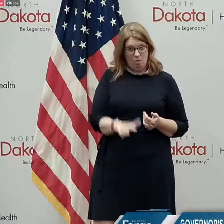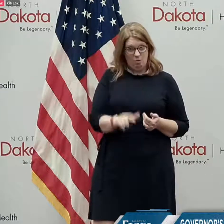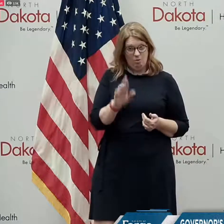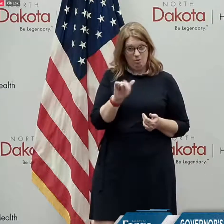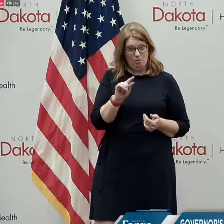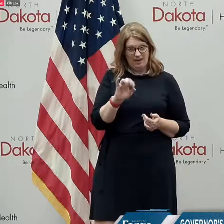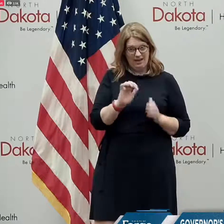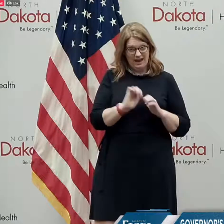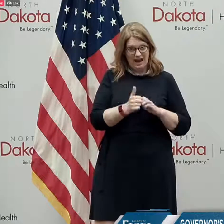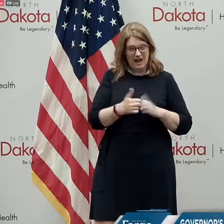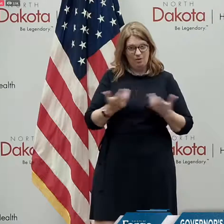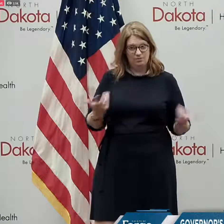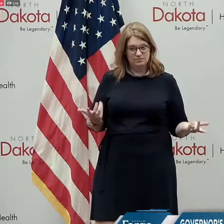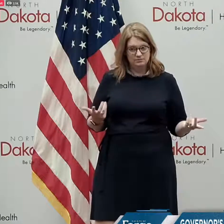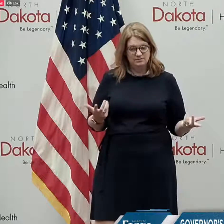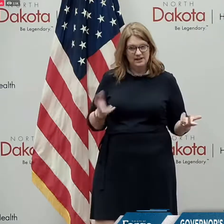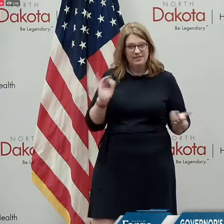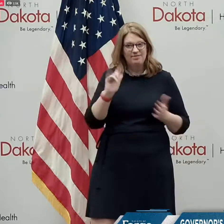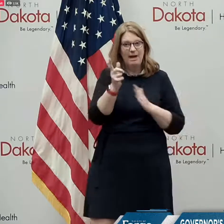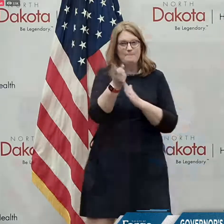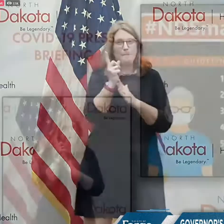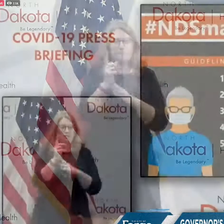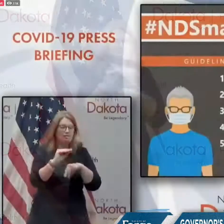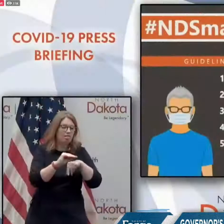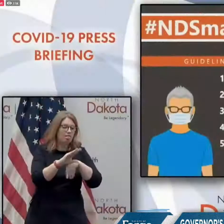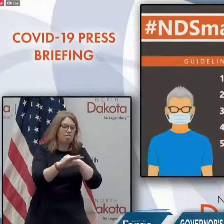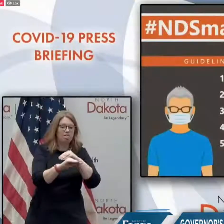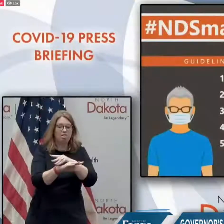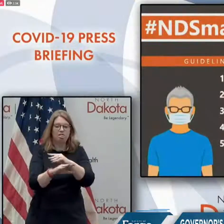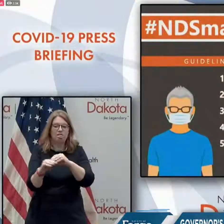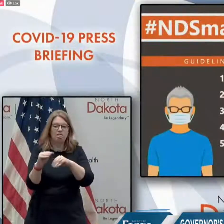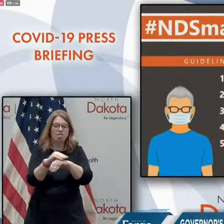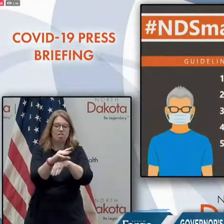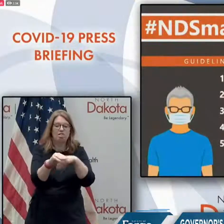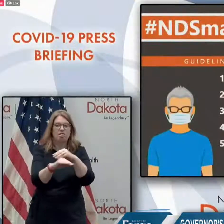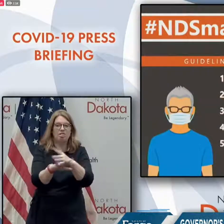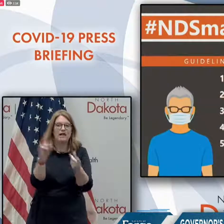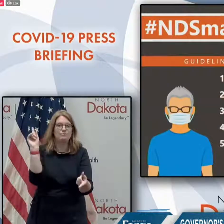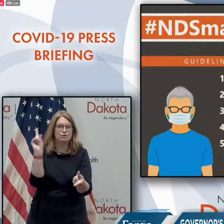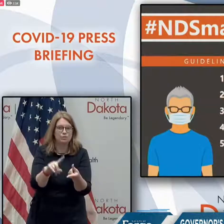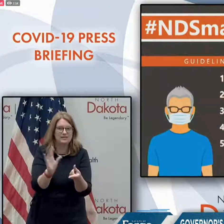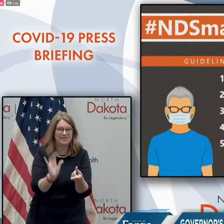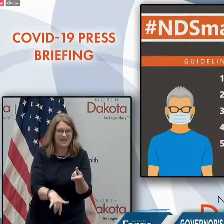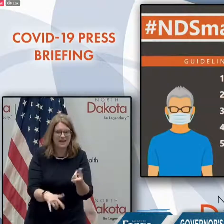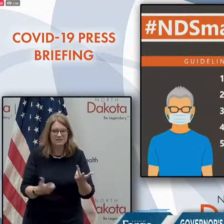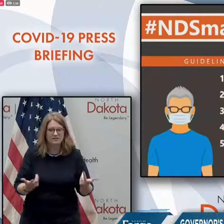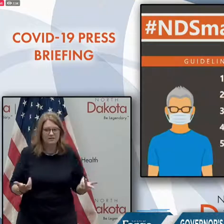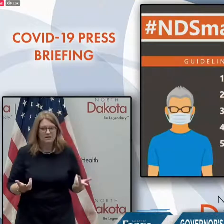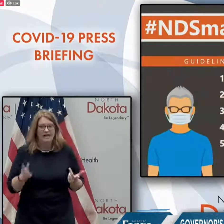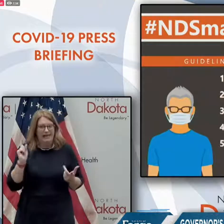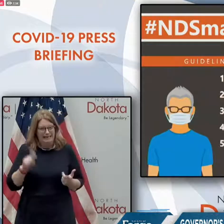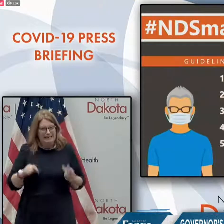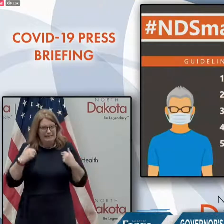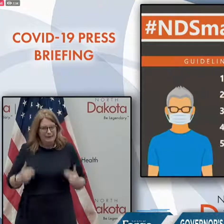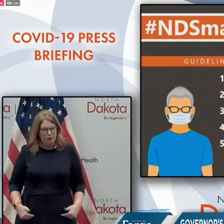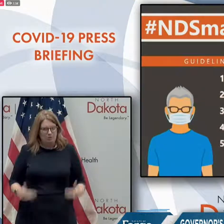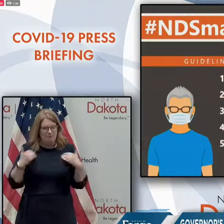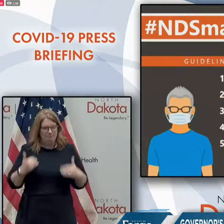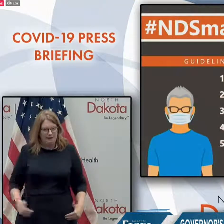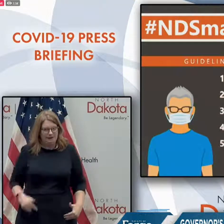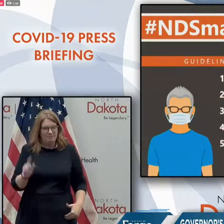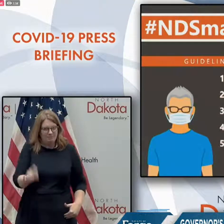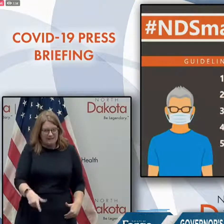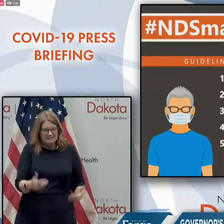to lower the number of transmissible moments. This virus can only live when it can move from one human body to another. If we can